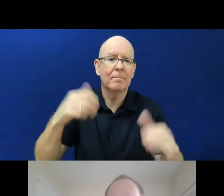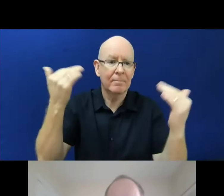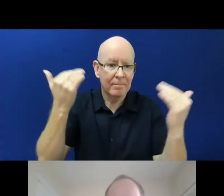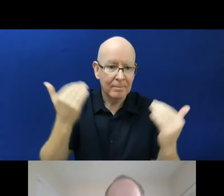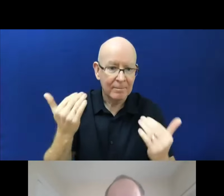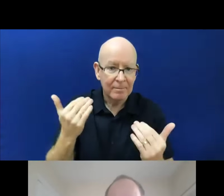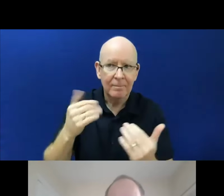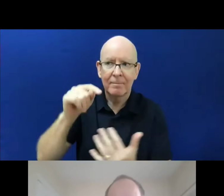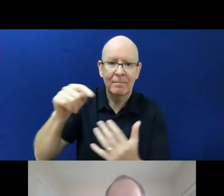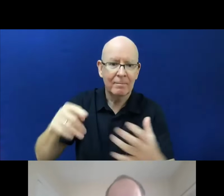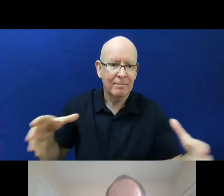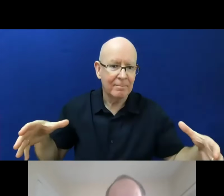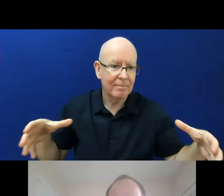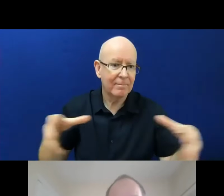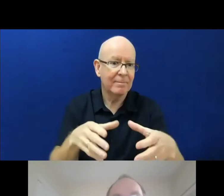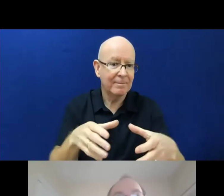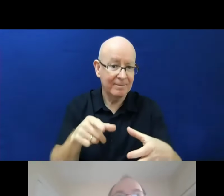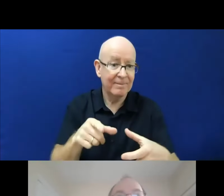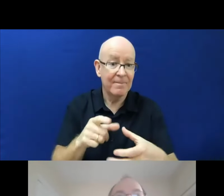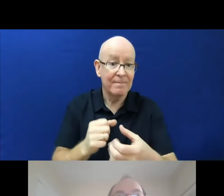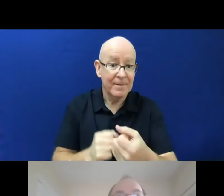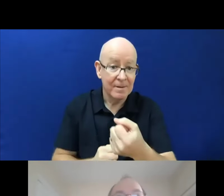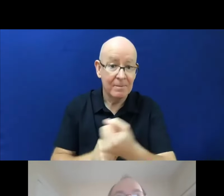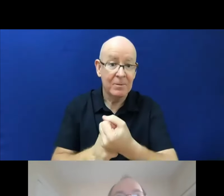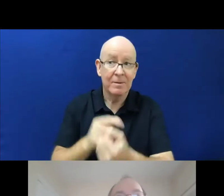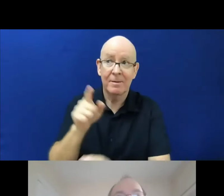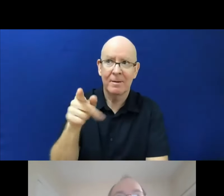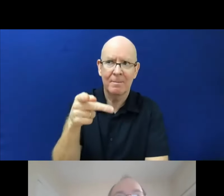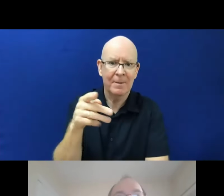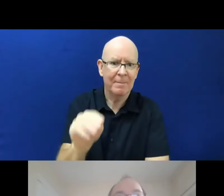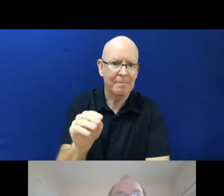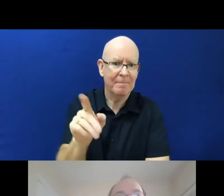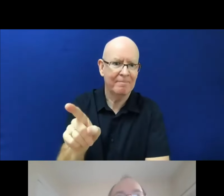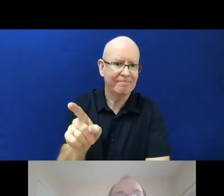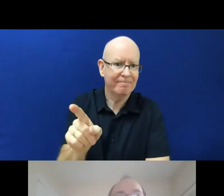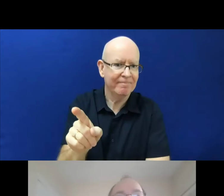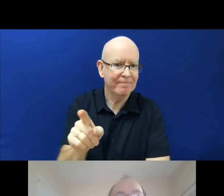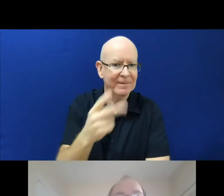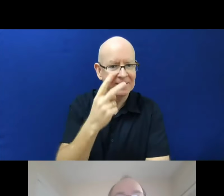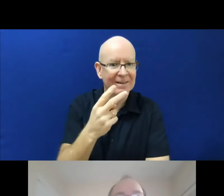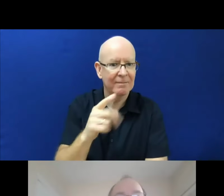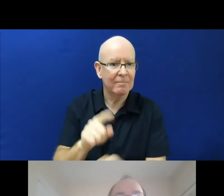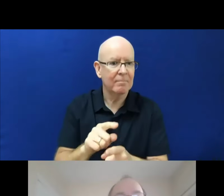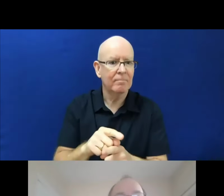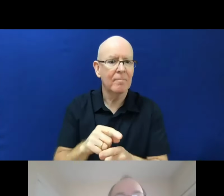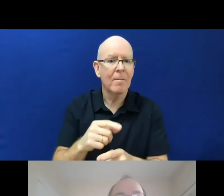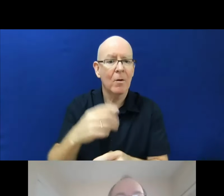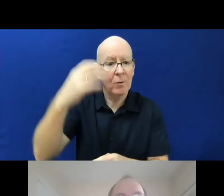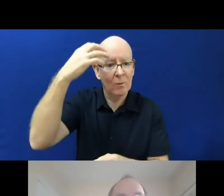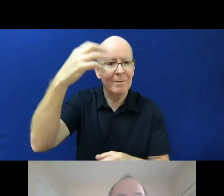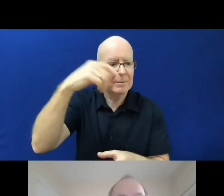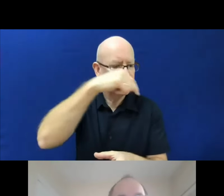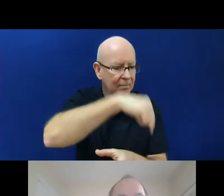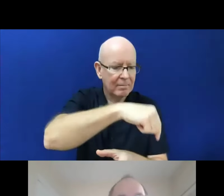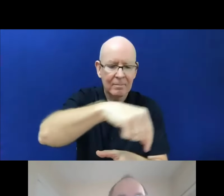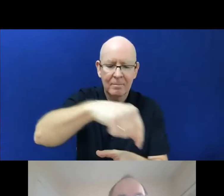the UK landscape is that we have a number of very strong established charities